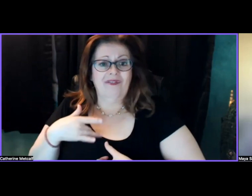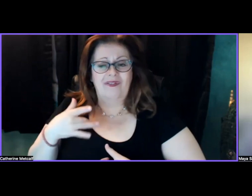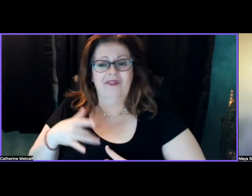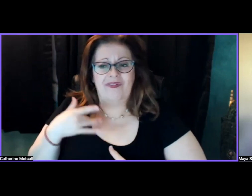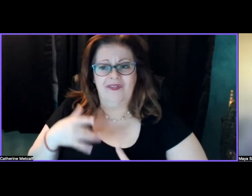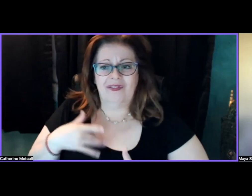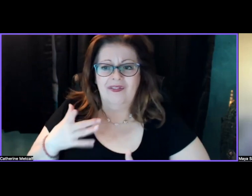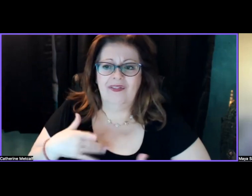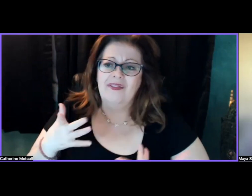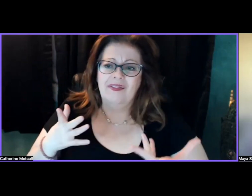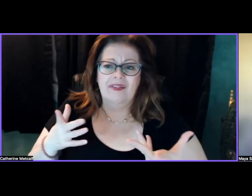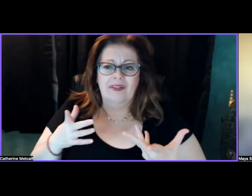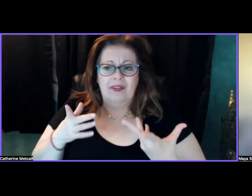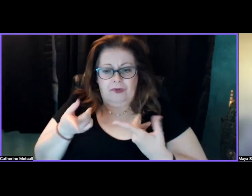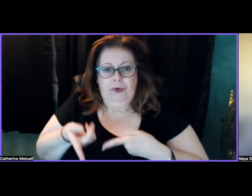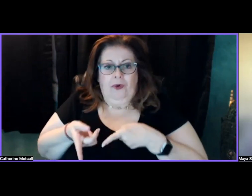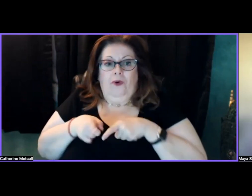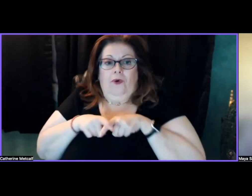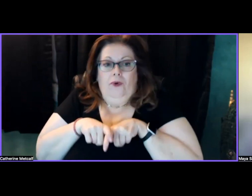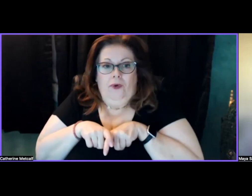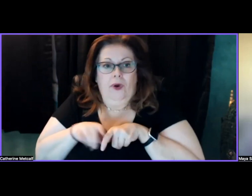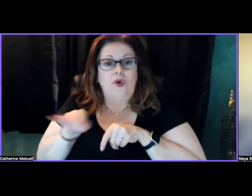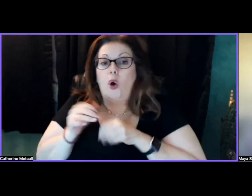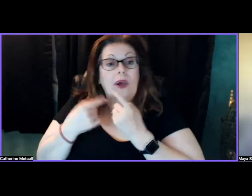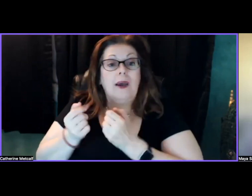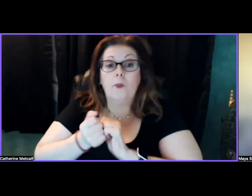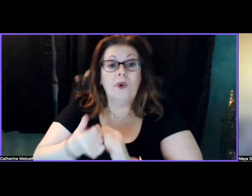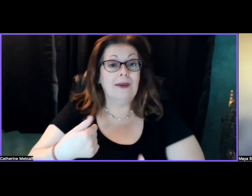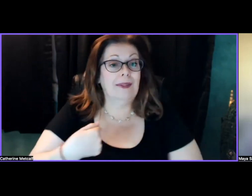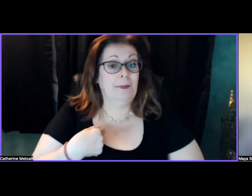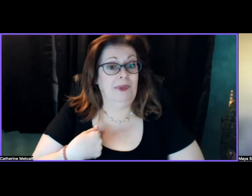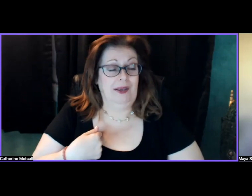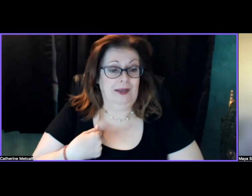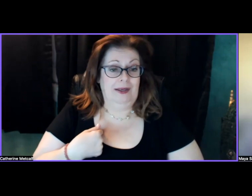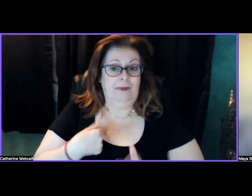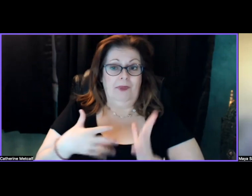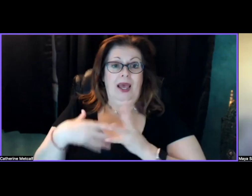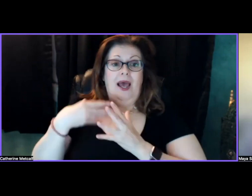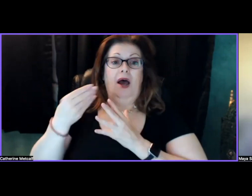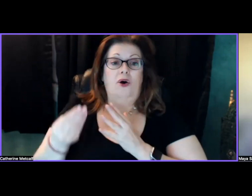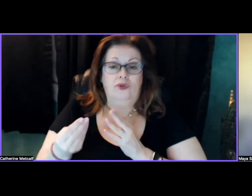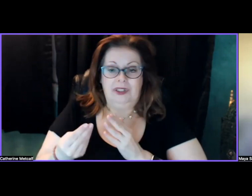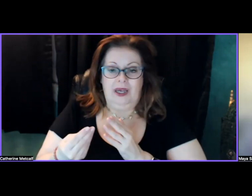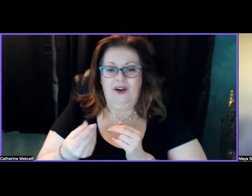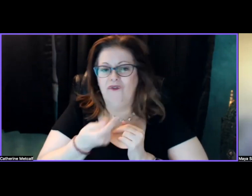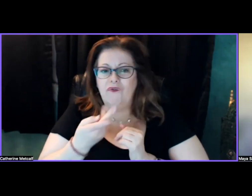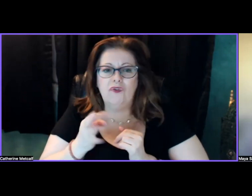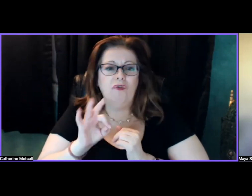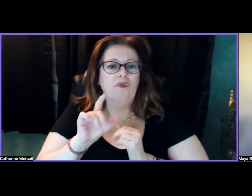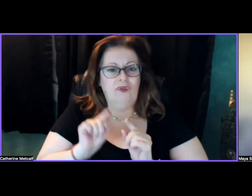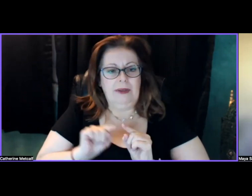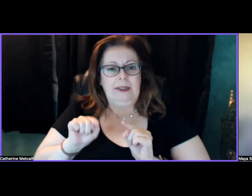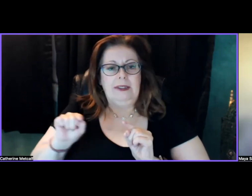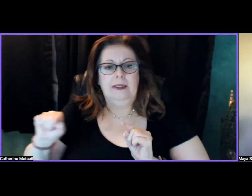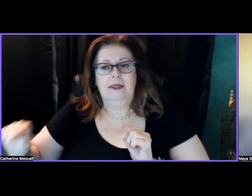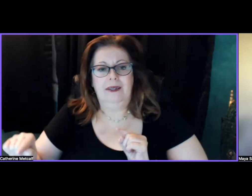smeared with the effort of crossing my ankles, and even though no one would come with me outside, I ventured a couple of feet from our yellow tent and squatted for the dirt for 4 minutes. I swear